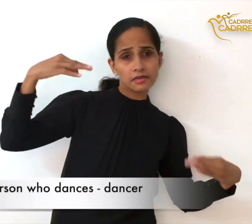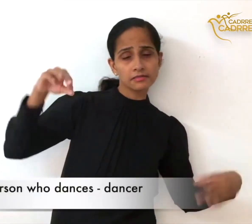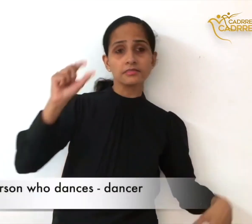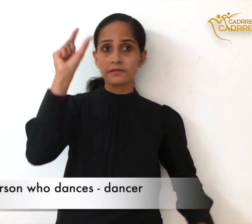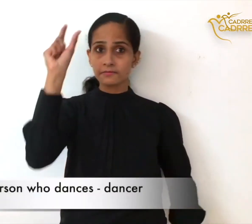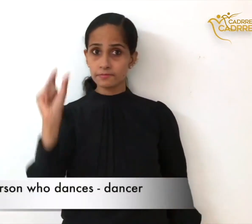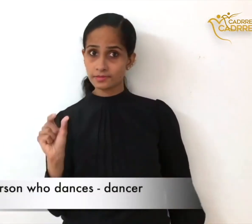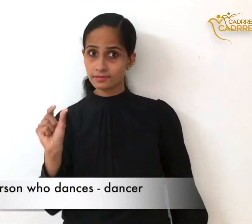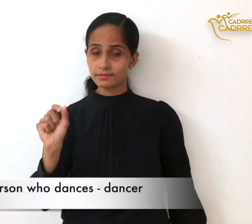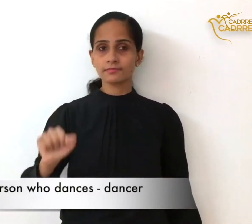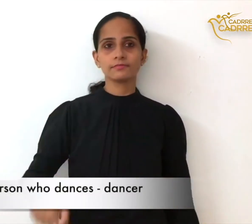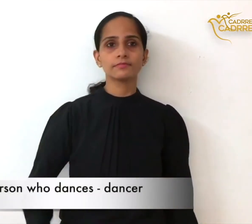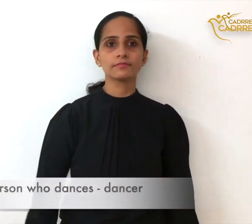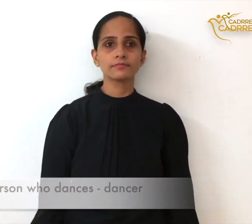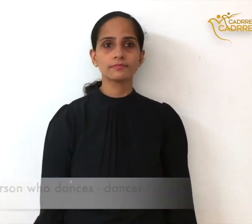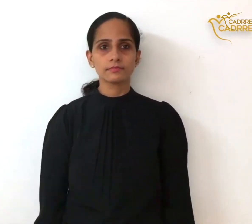dances, dancer,